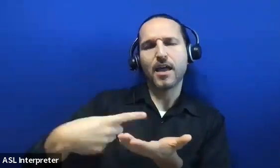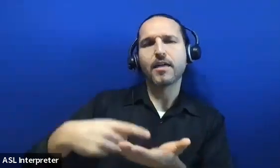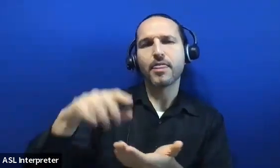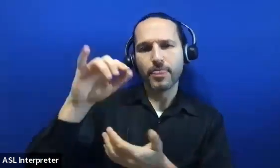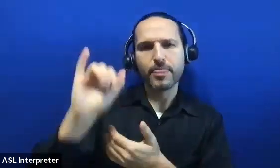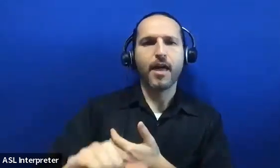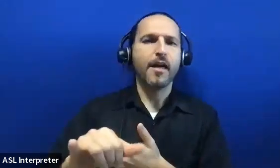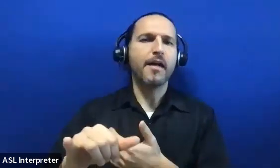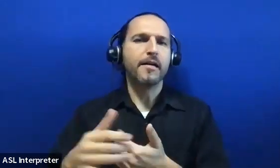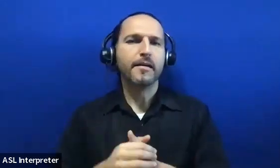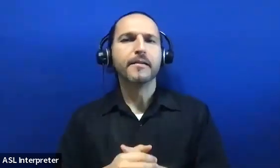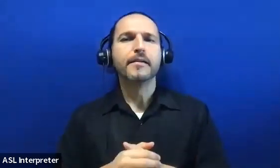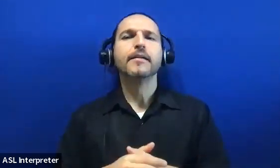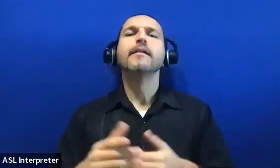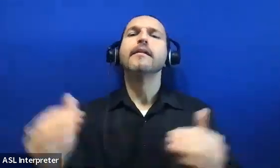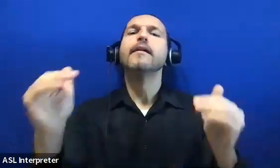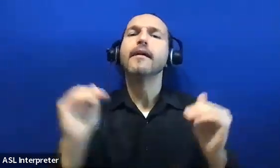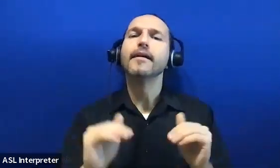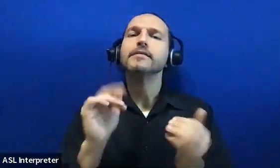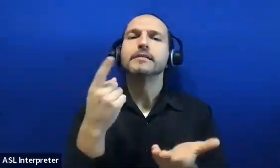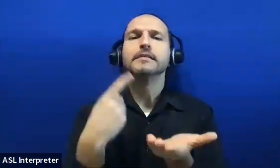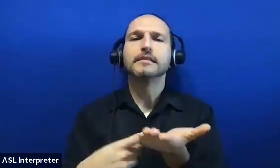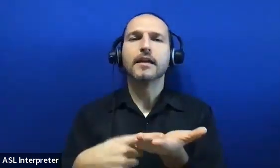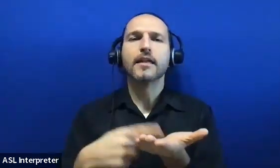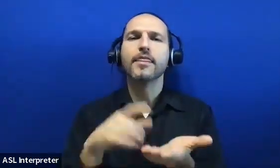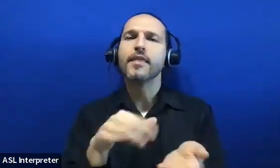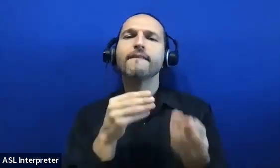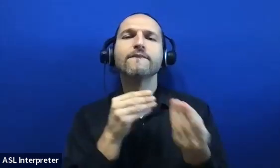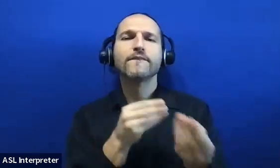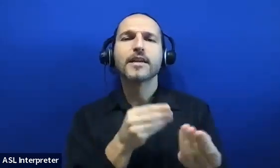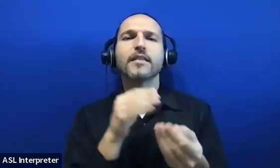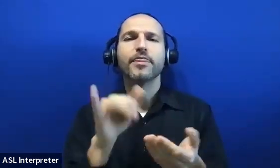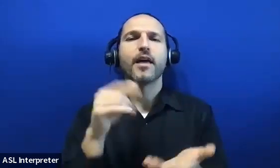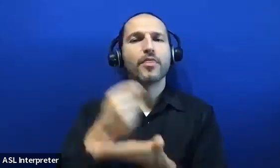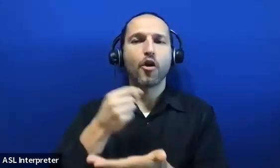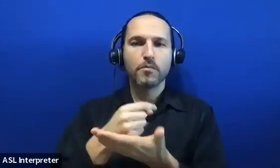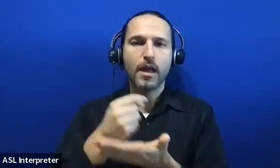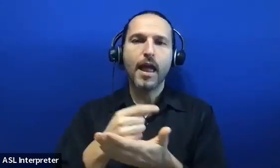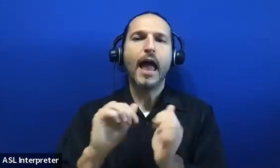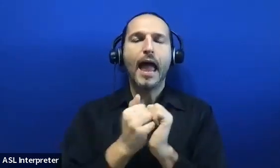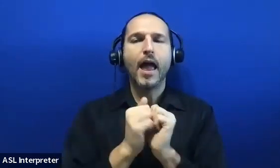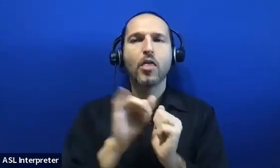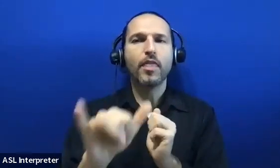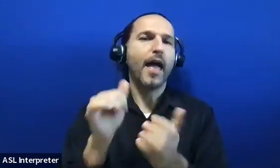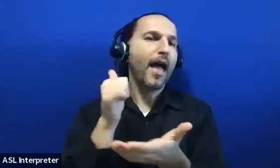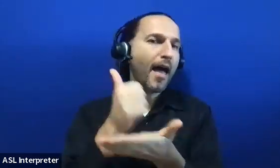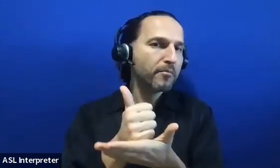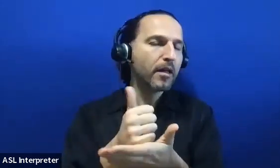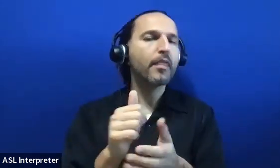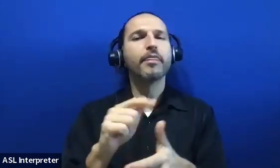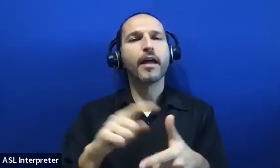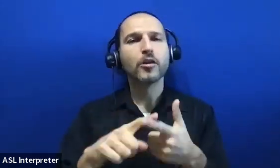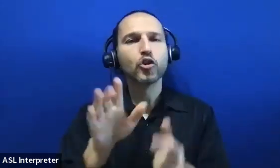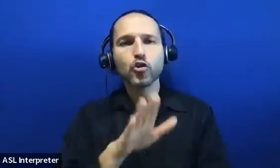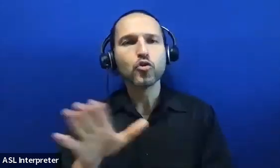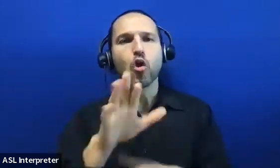tube feeding. And last, I'd like to explain what feeding therapy is, how it can help, and what your role